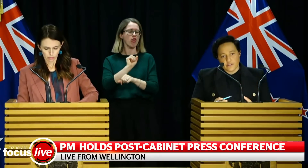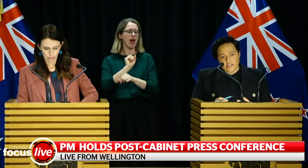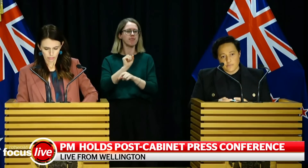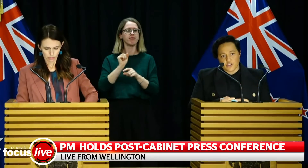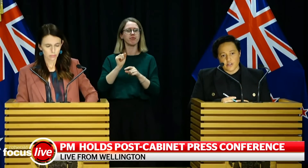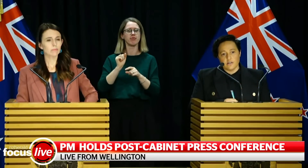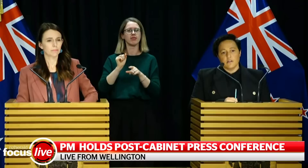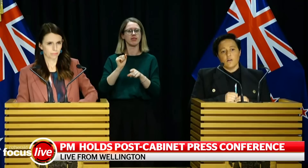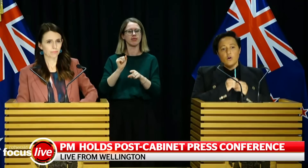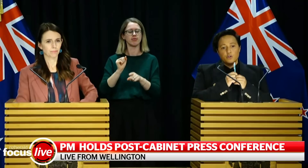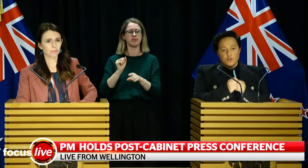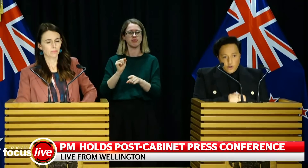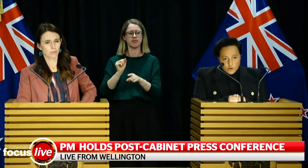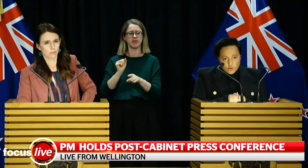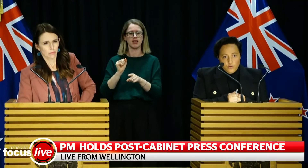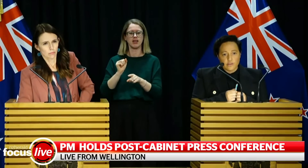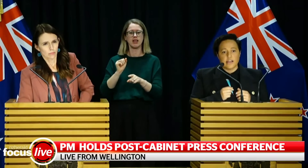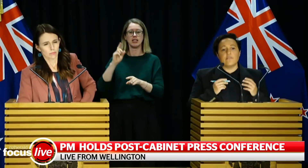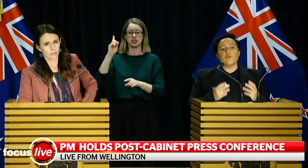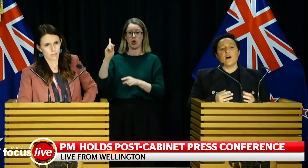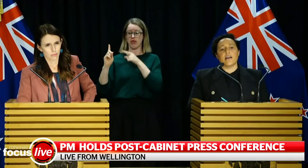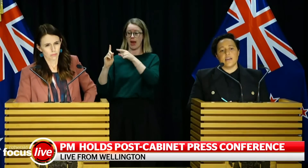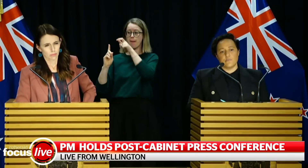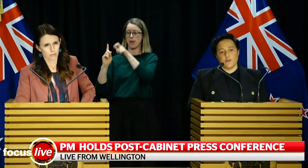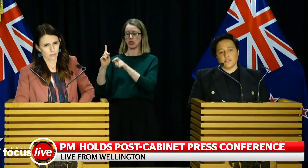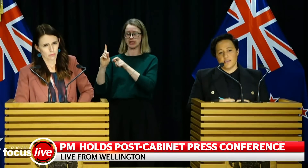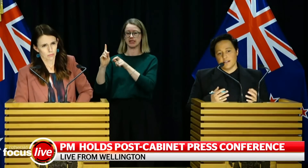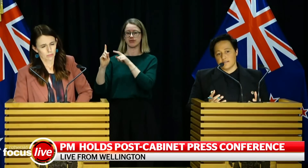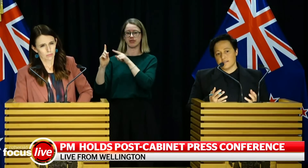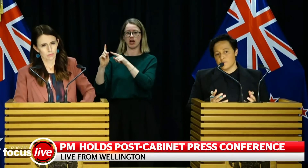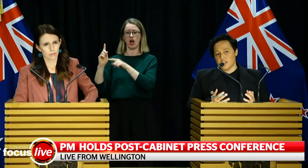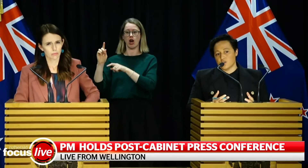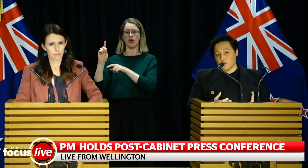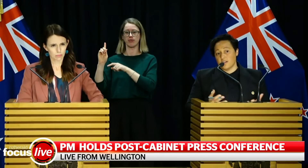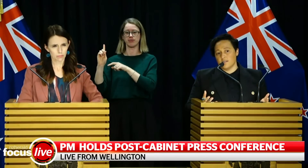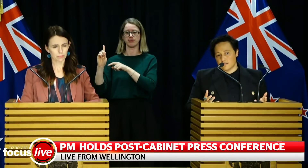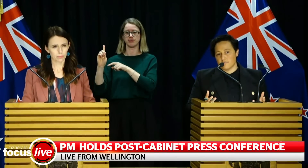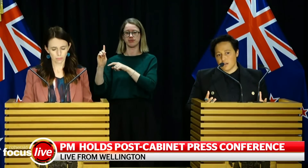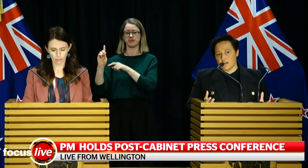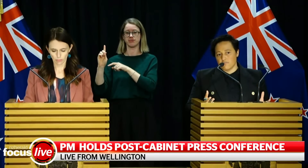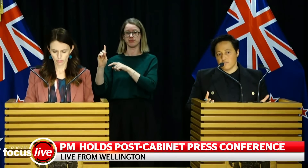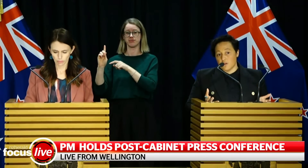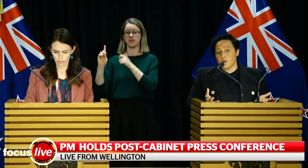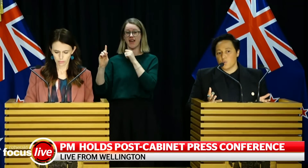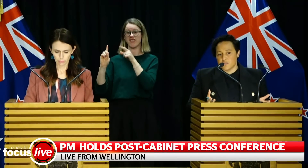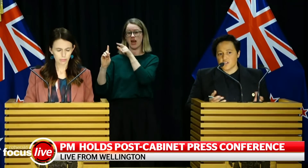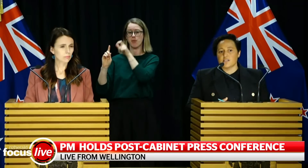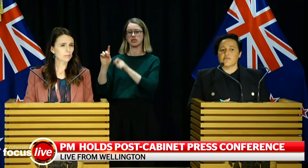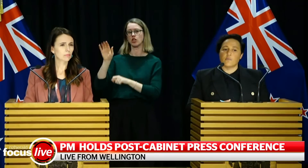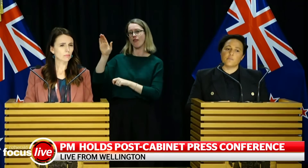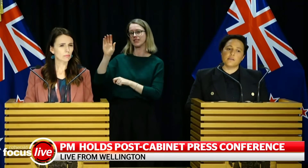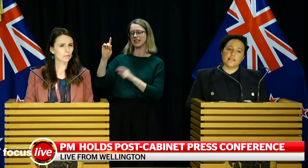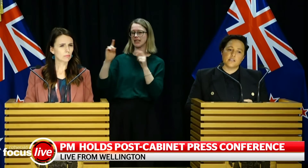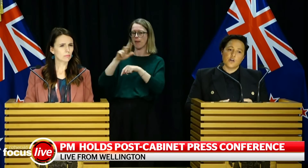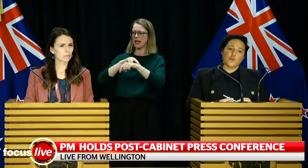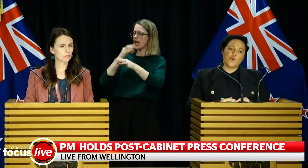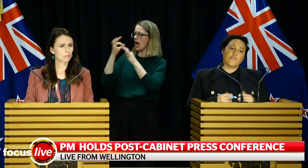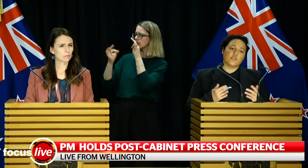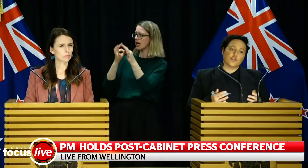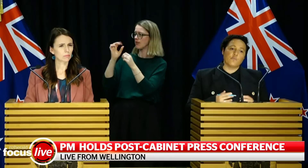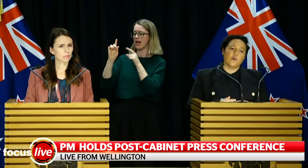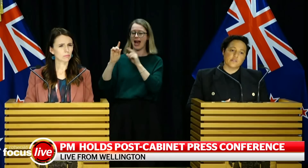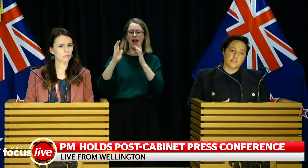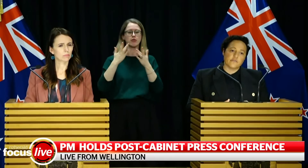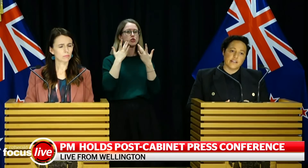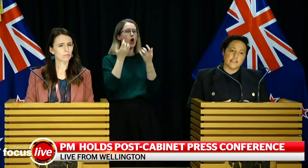reverses a presumption on you that if you are that person that is subject to these inquisitions from the police, you